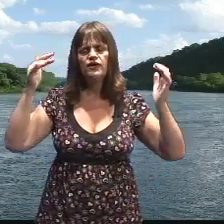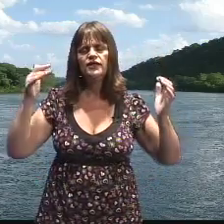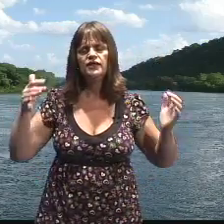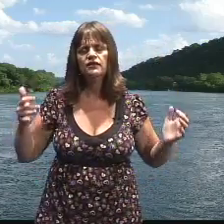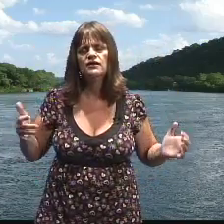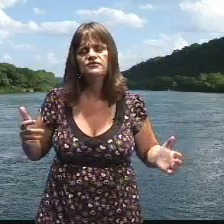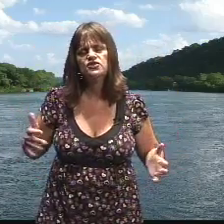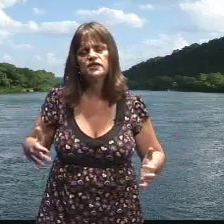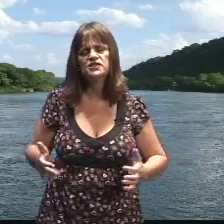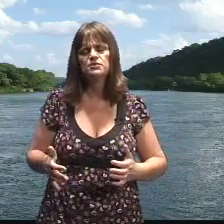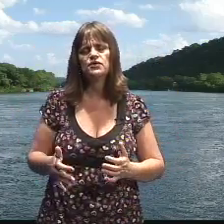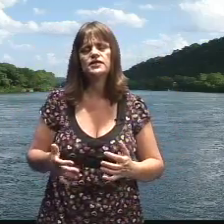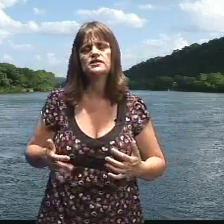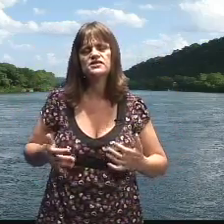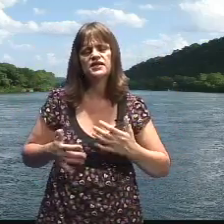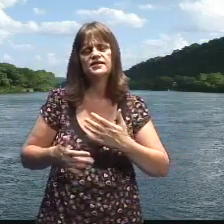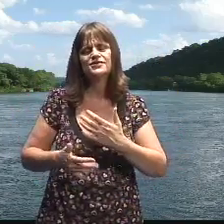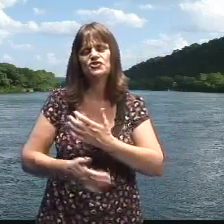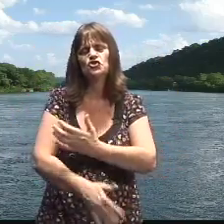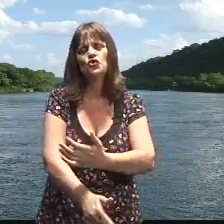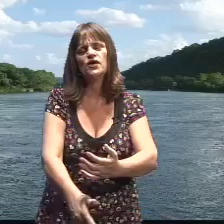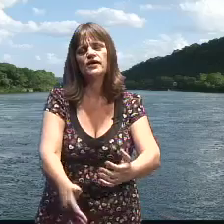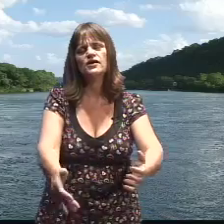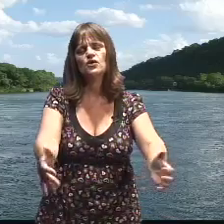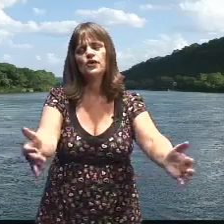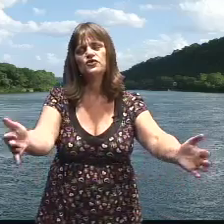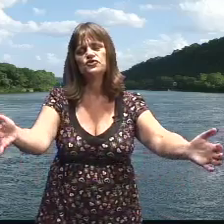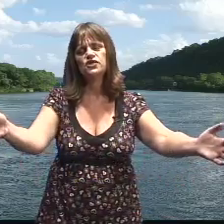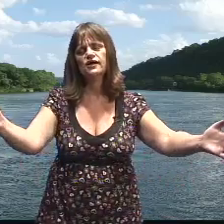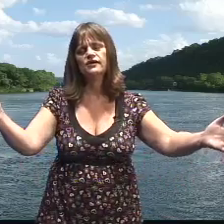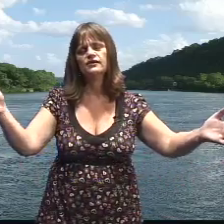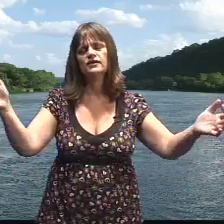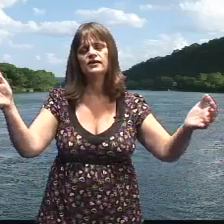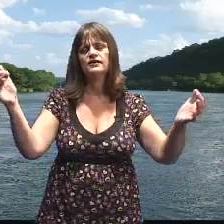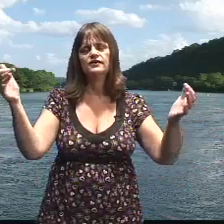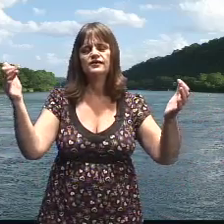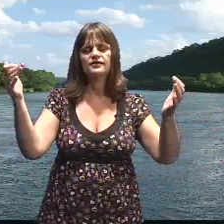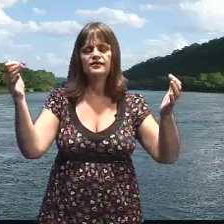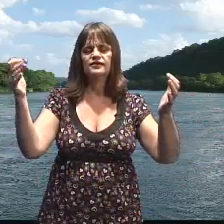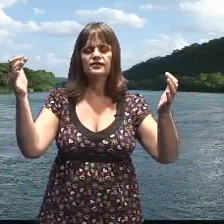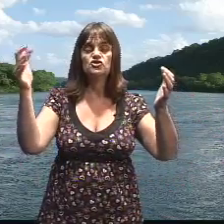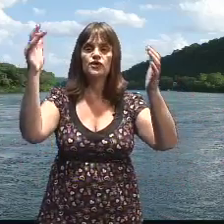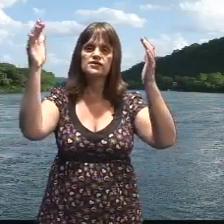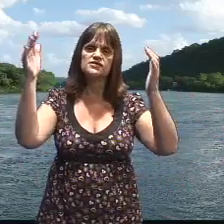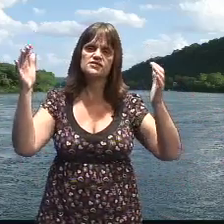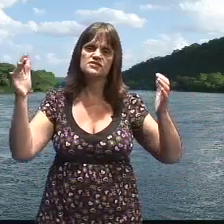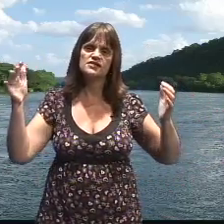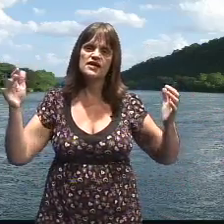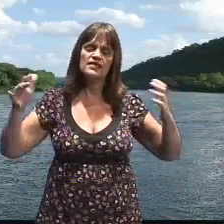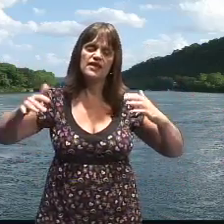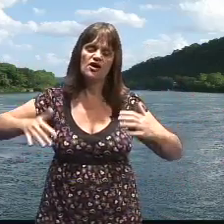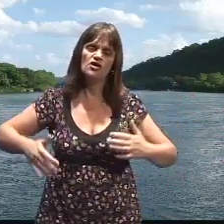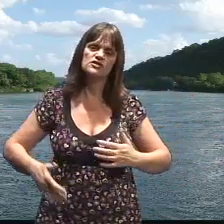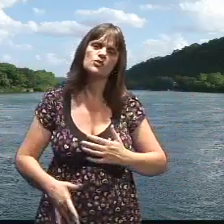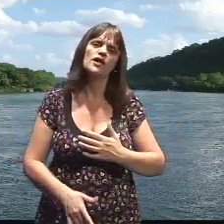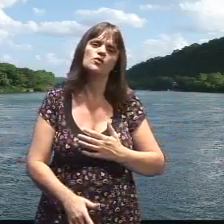really love to experience is joy with your child, trust that all is well with